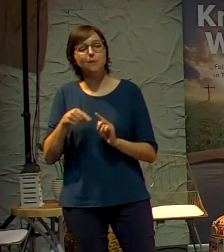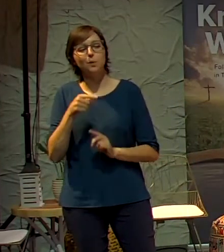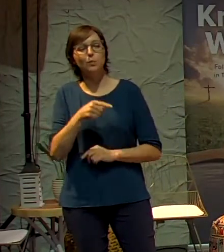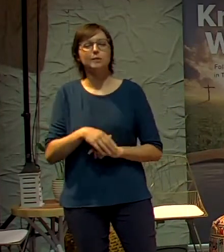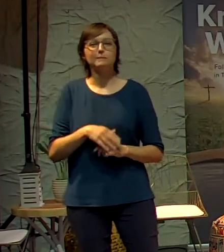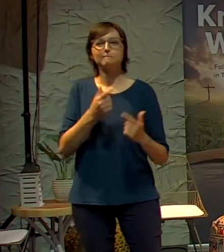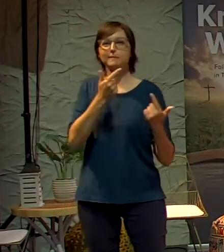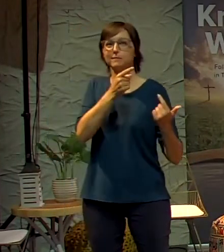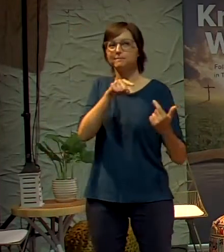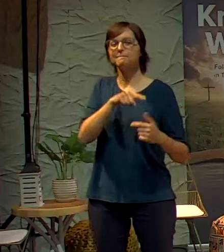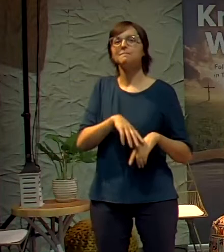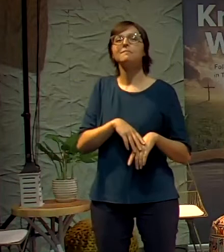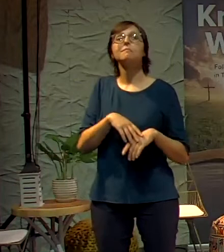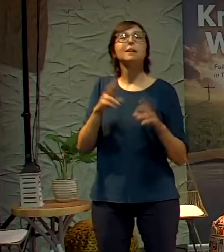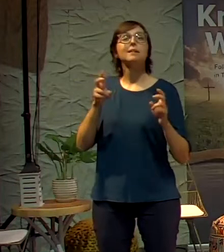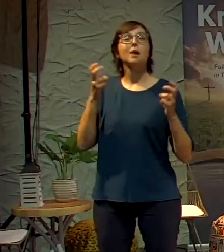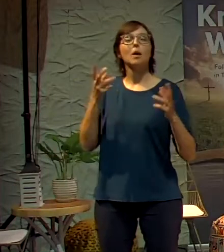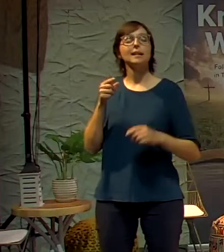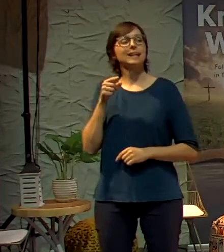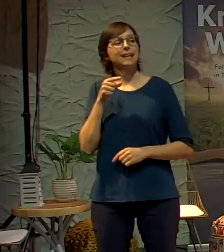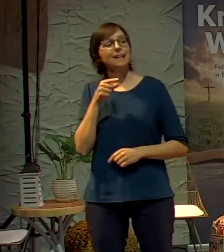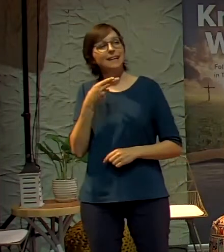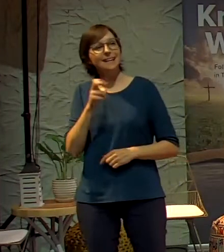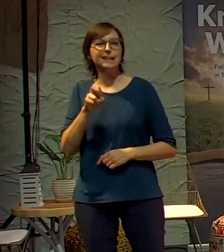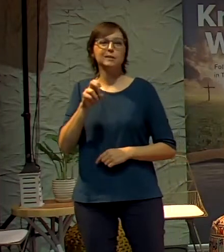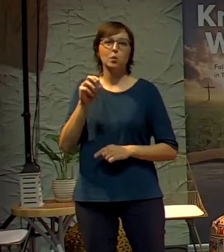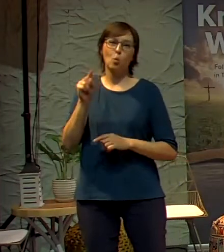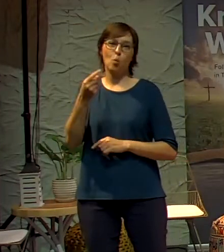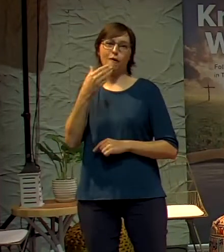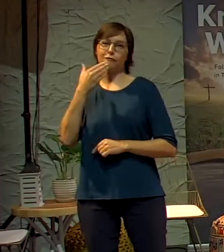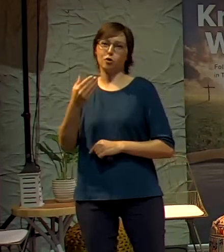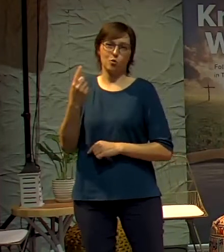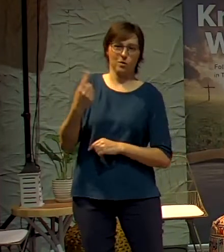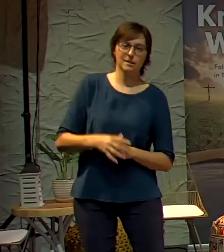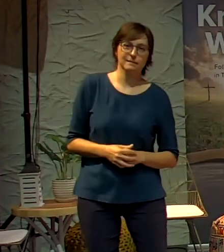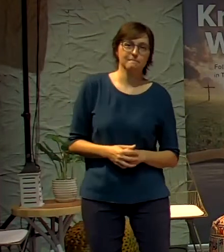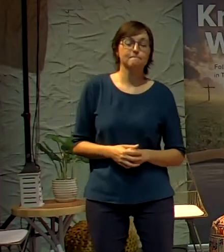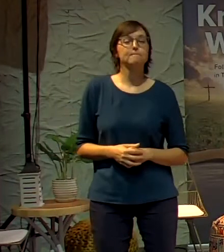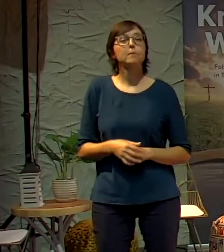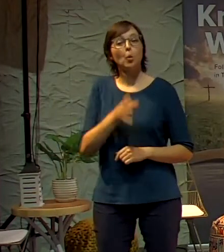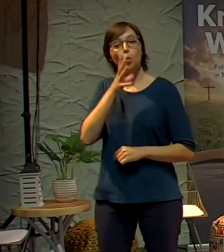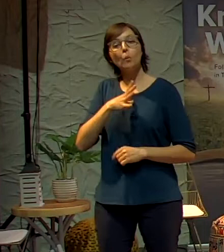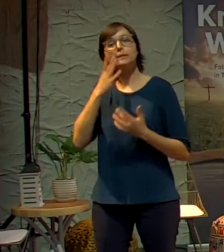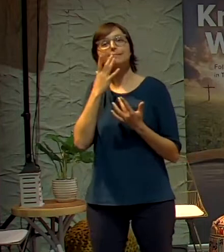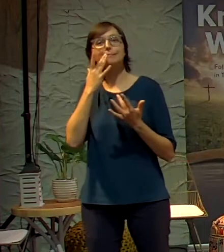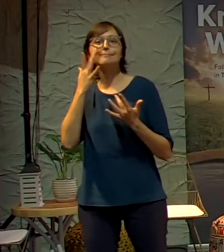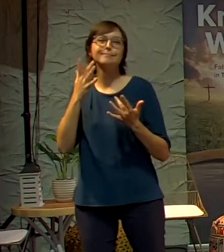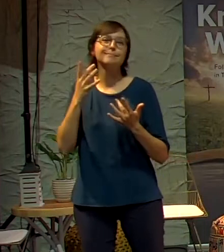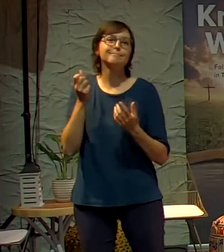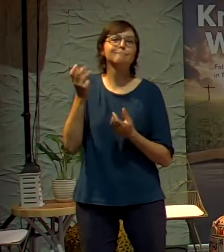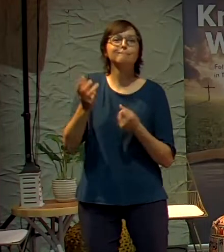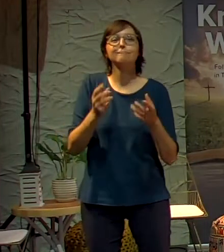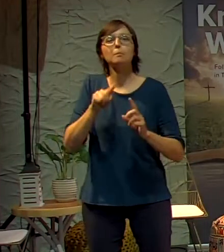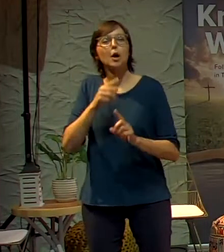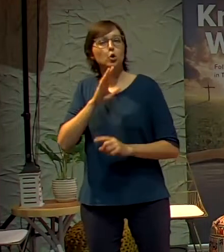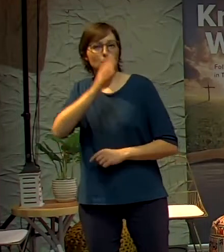And it's a song that the title is "He's One of the Good Ones," and it's this woman saying about her man,